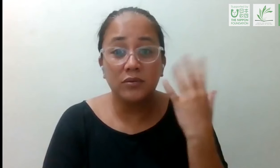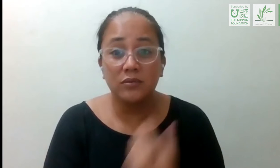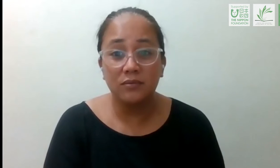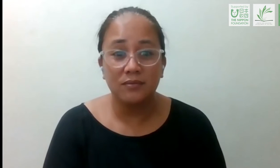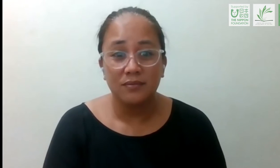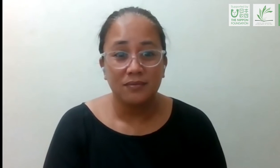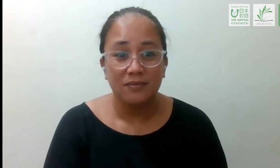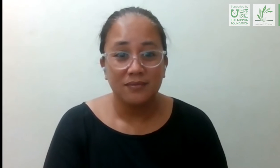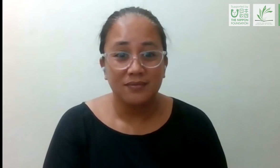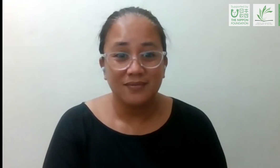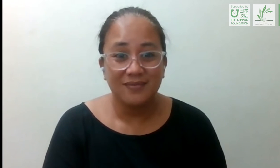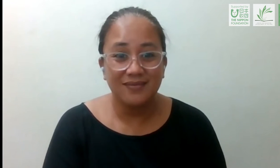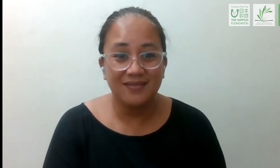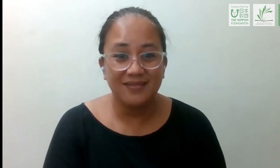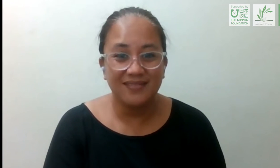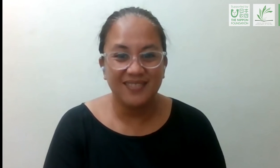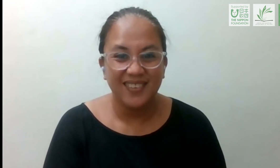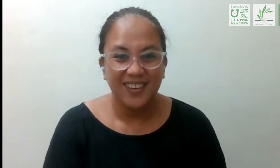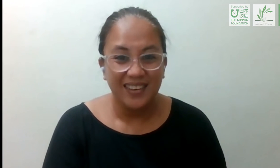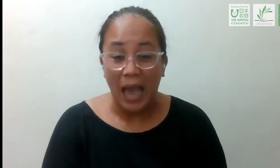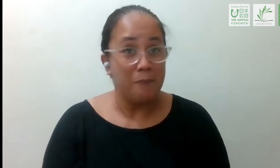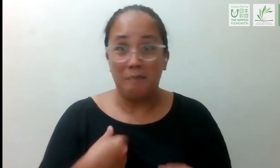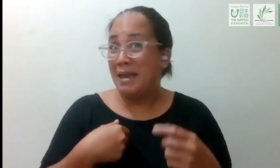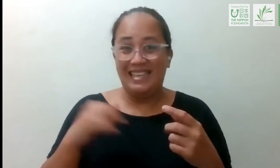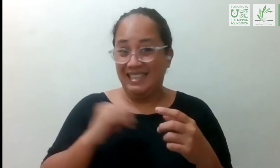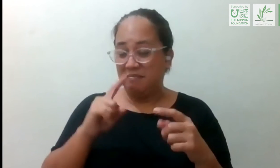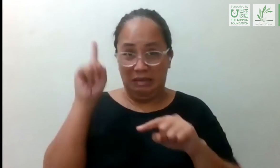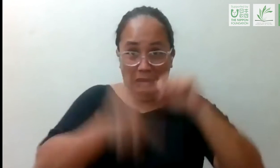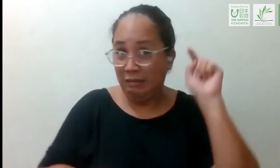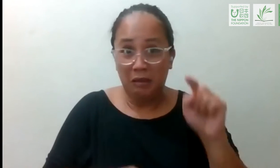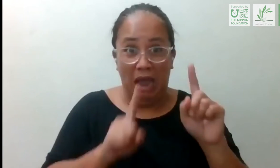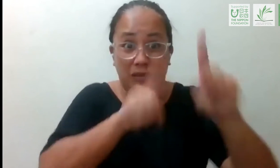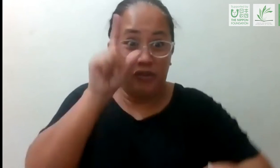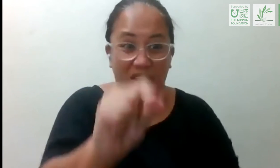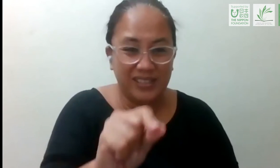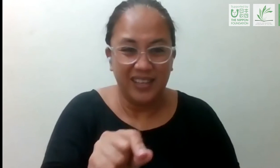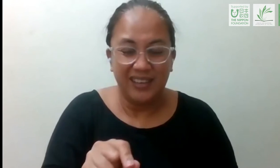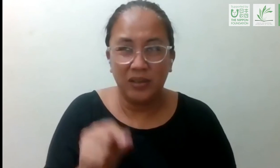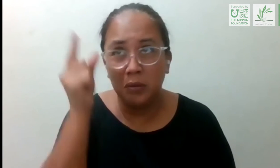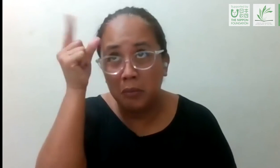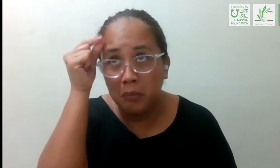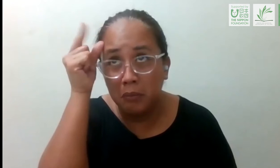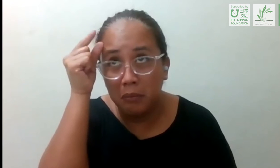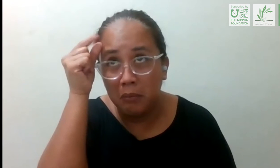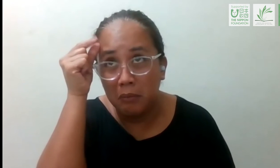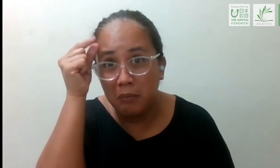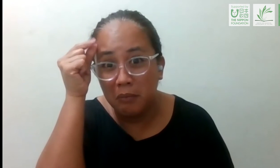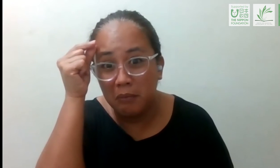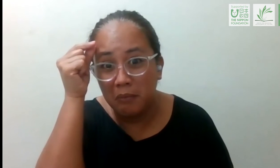You have to, you can't really give you the answer immediately. So then you might just answer, how